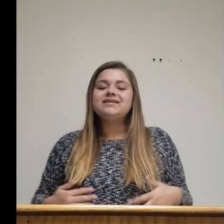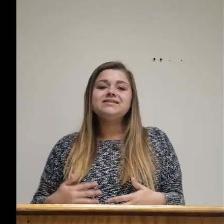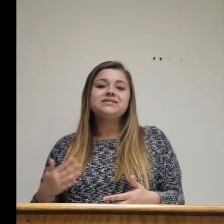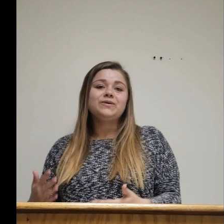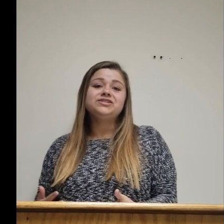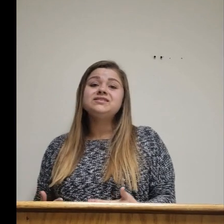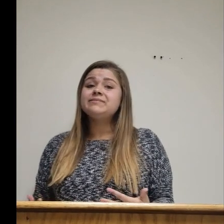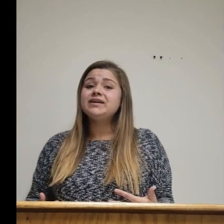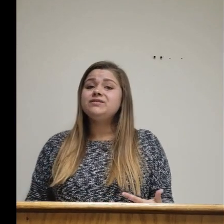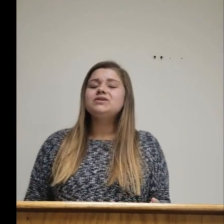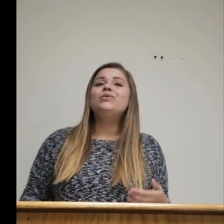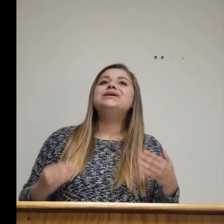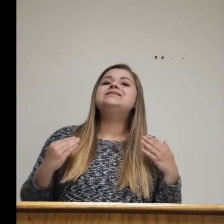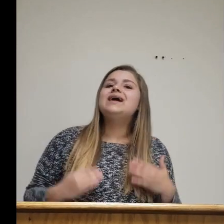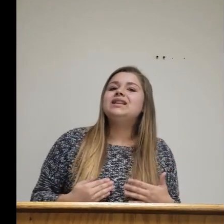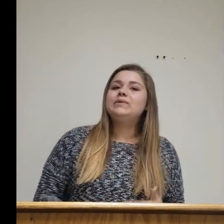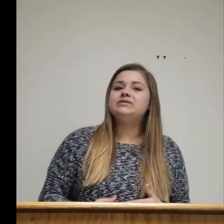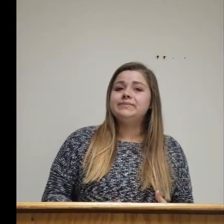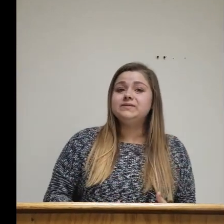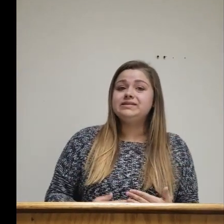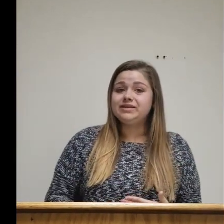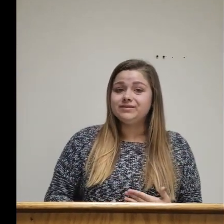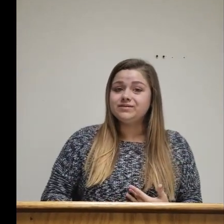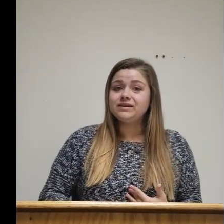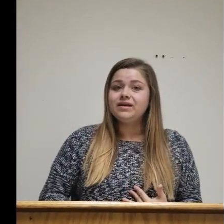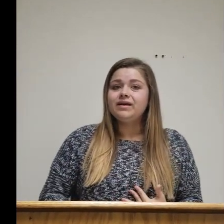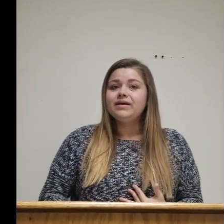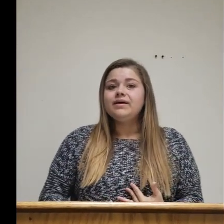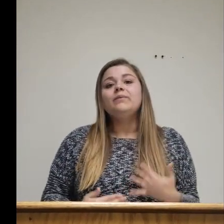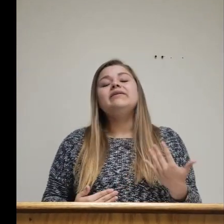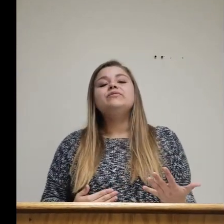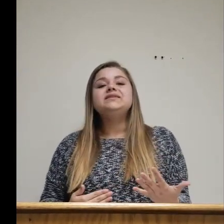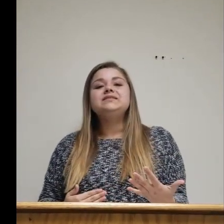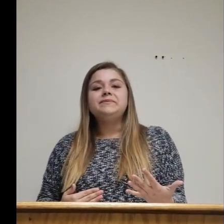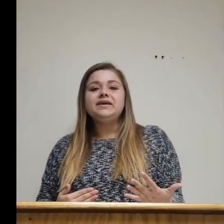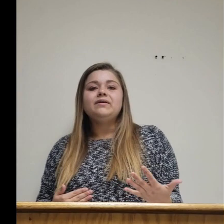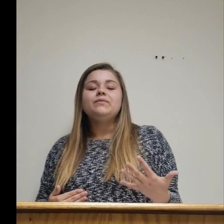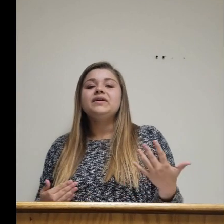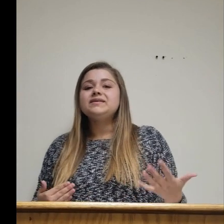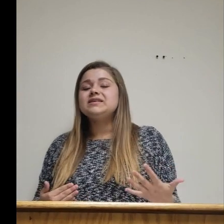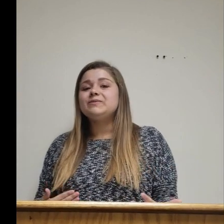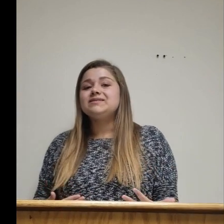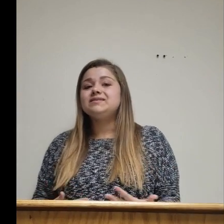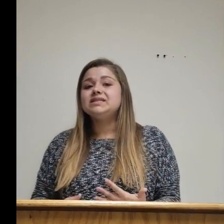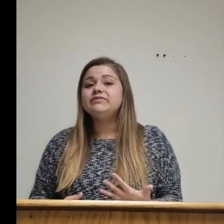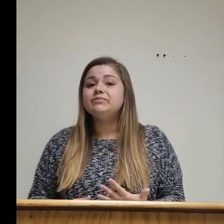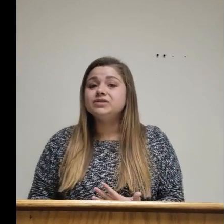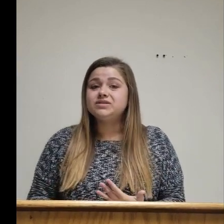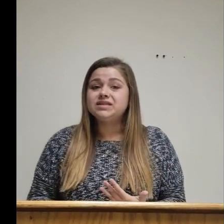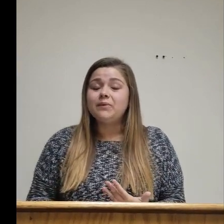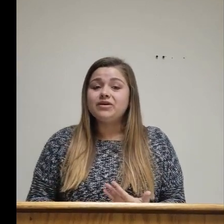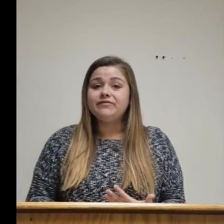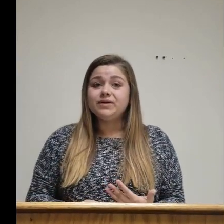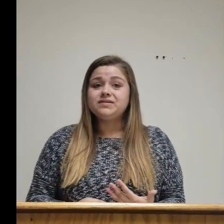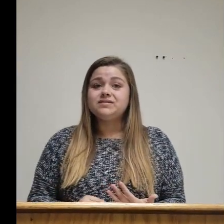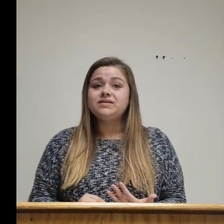was that these expressions this man used were exactly what were supposed to be used. Whenever we speak, we express a sense of